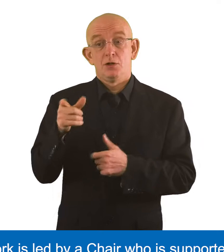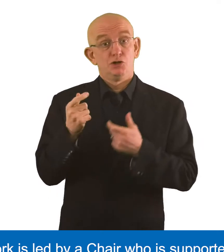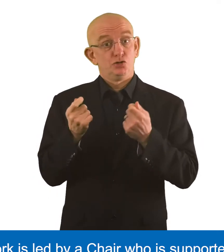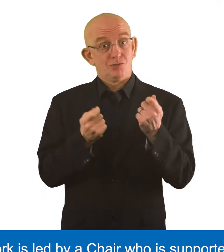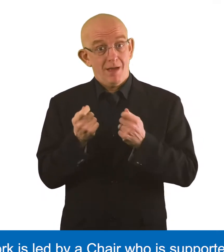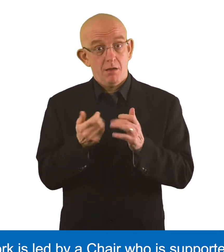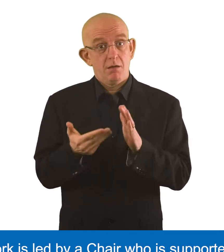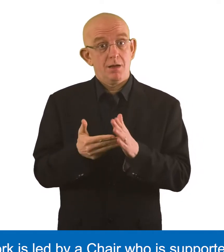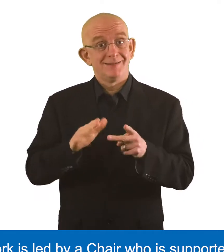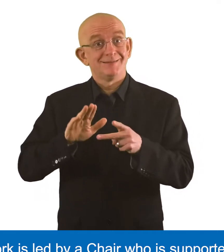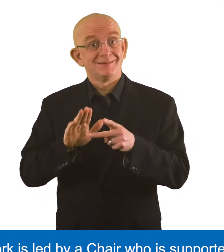unit,